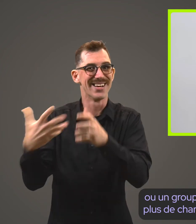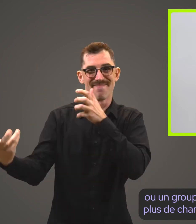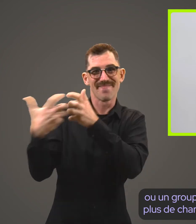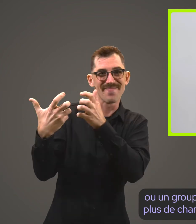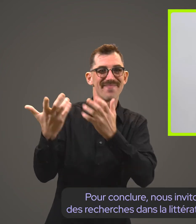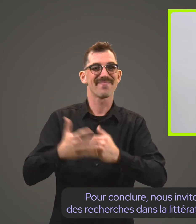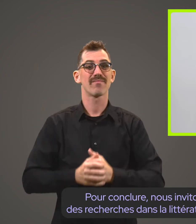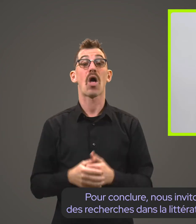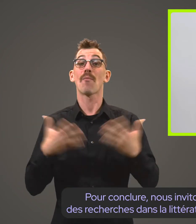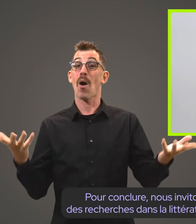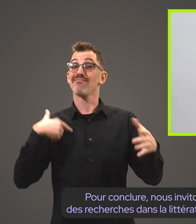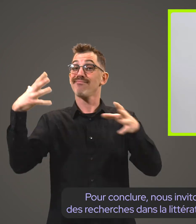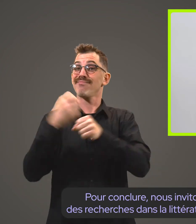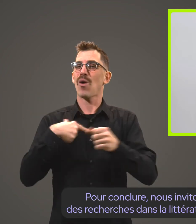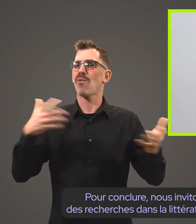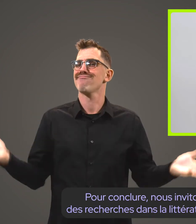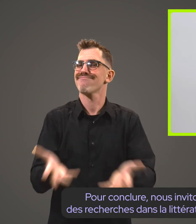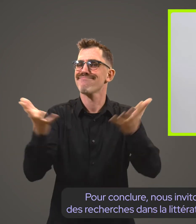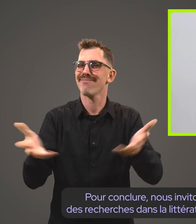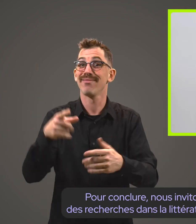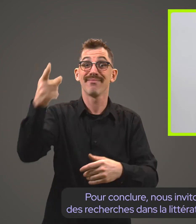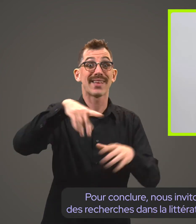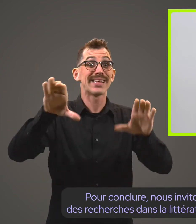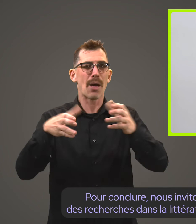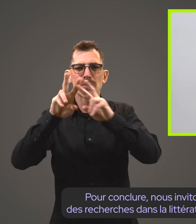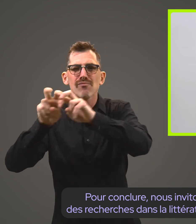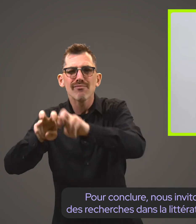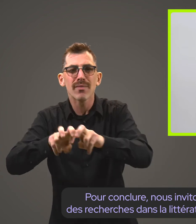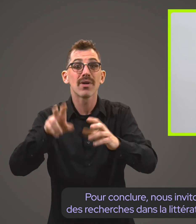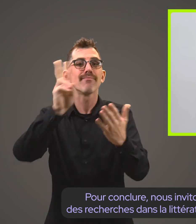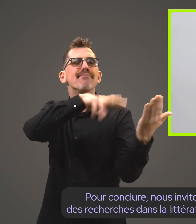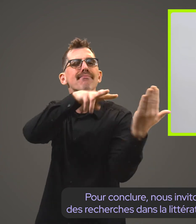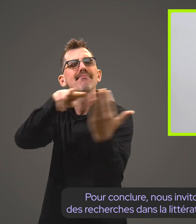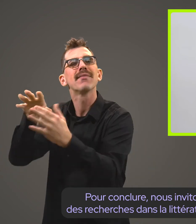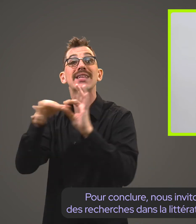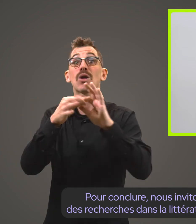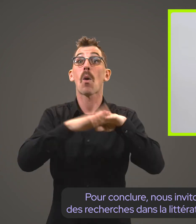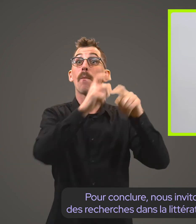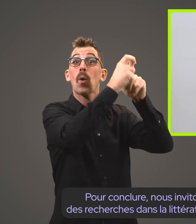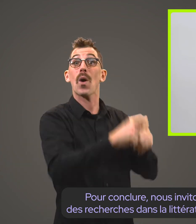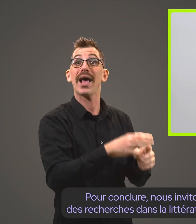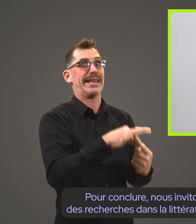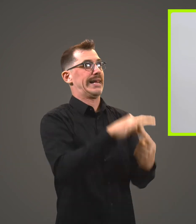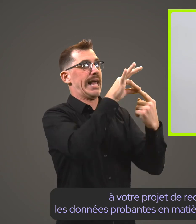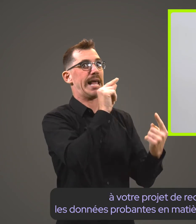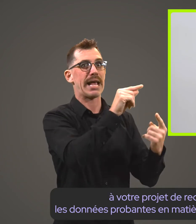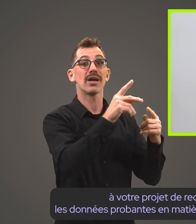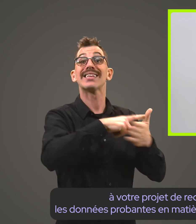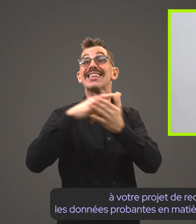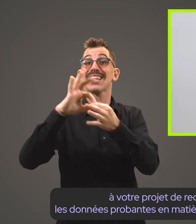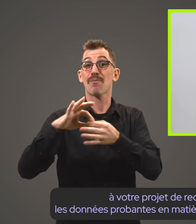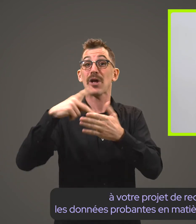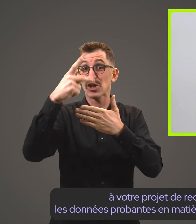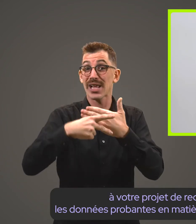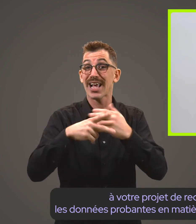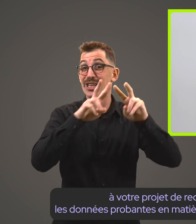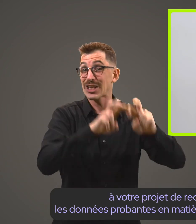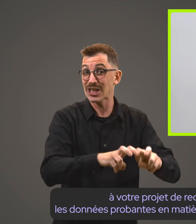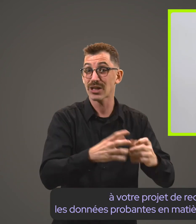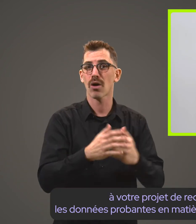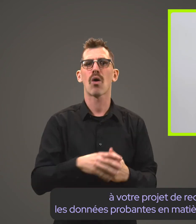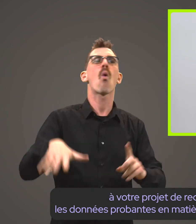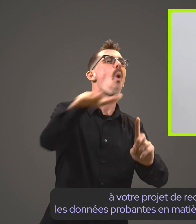success. To conclude, we invite your team to search the literature using keywords relating to your research project